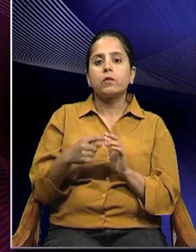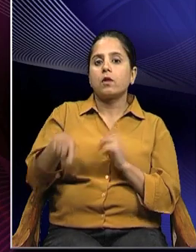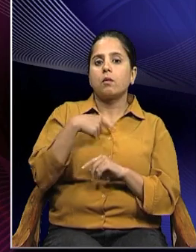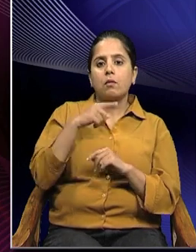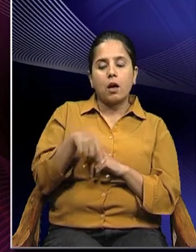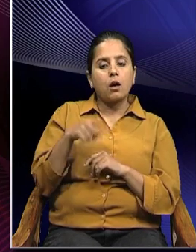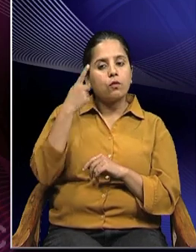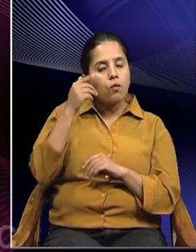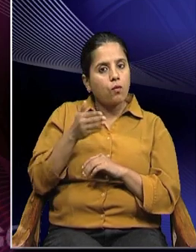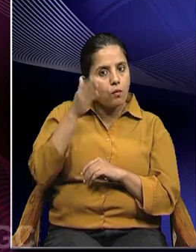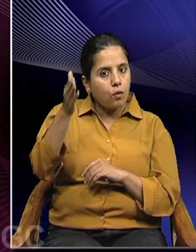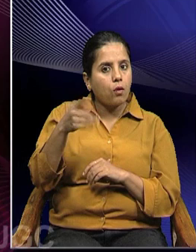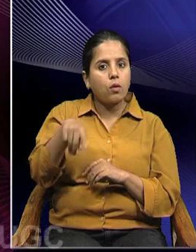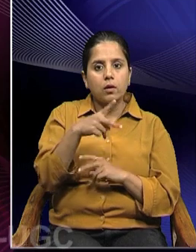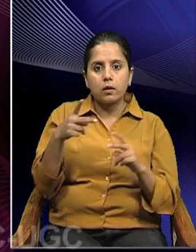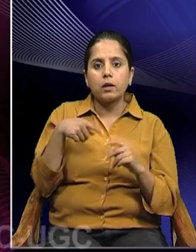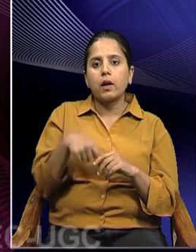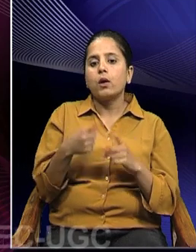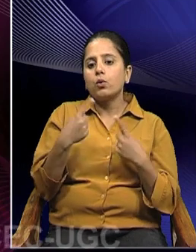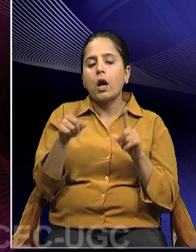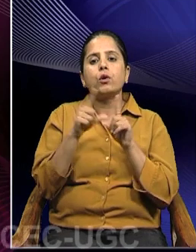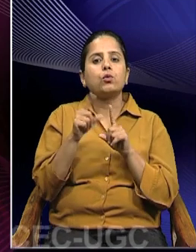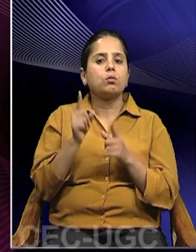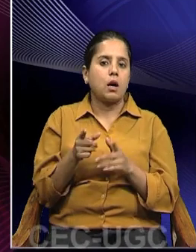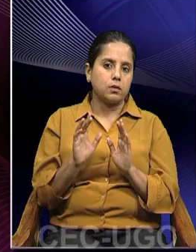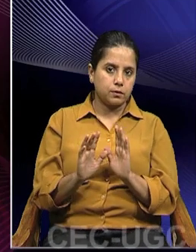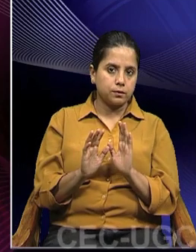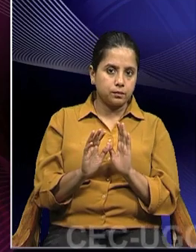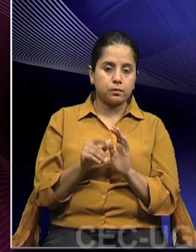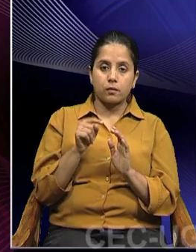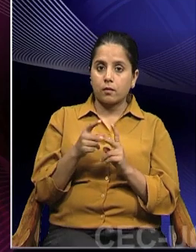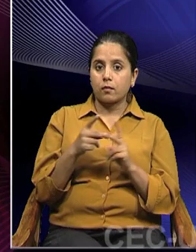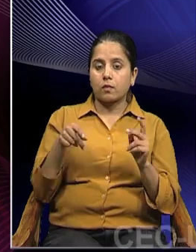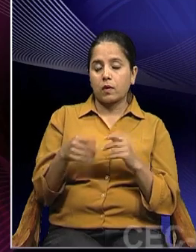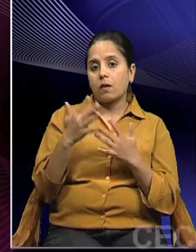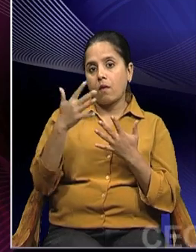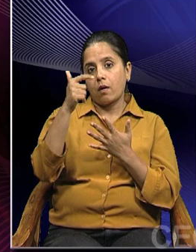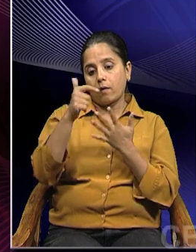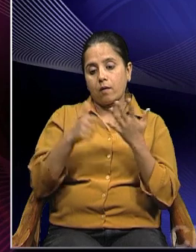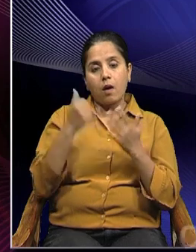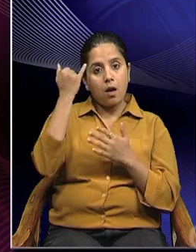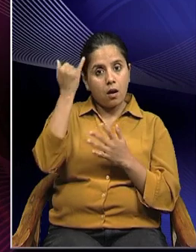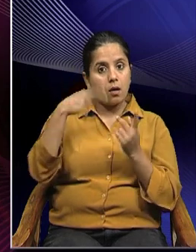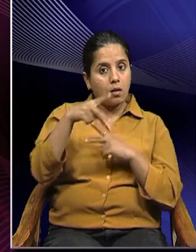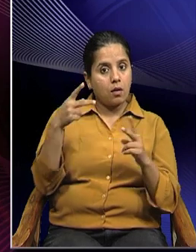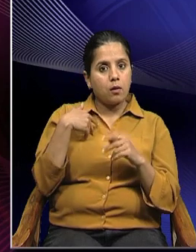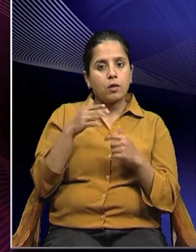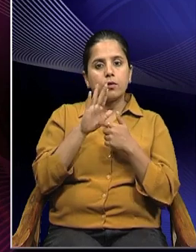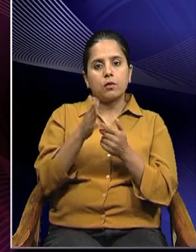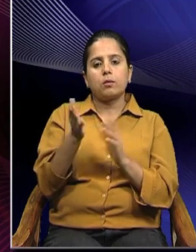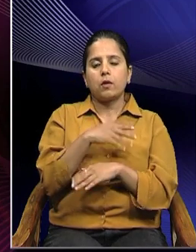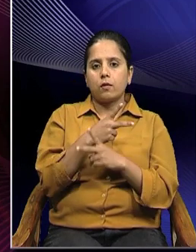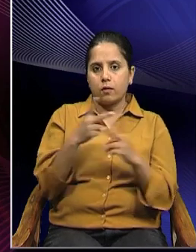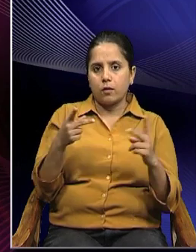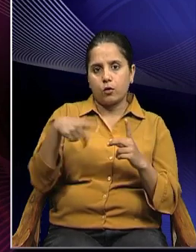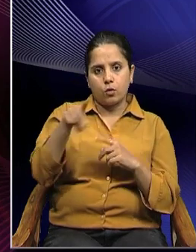go for following the path of right conduct. So these 5 ideas which I presented before you is that